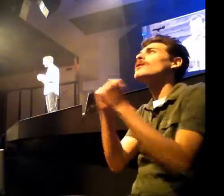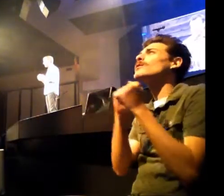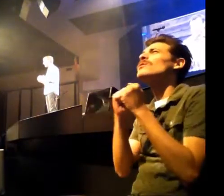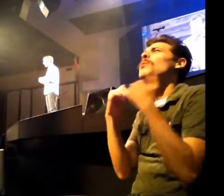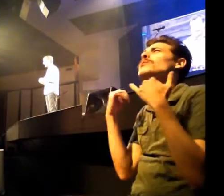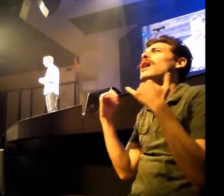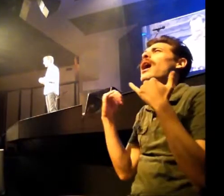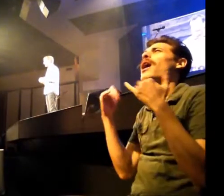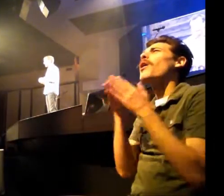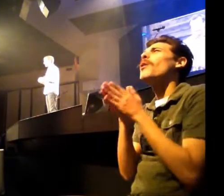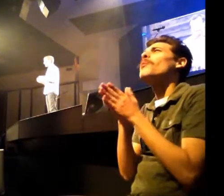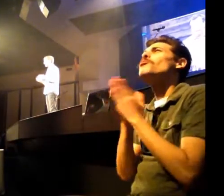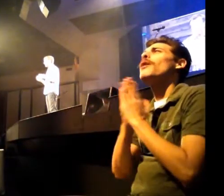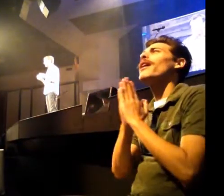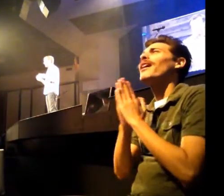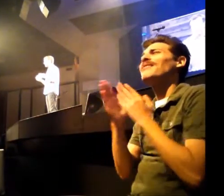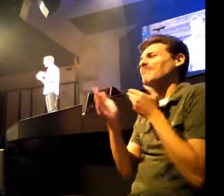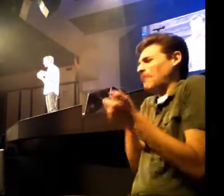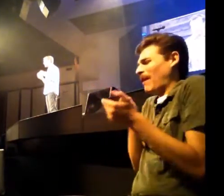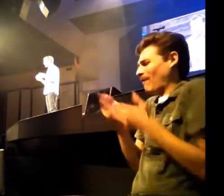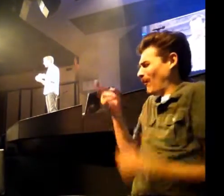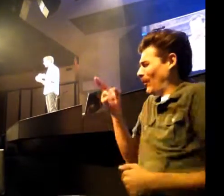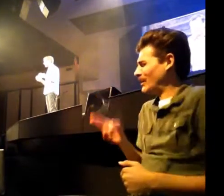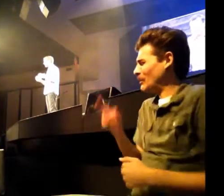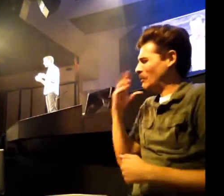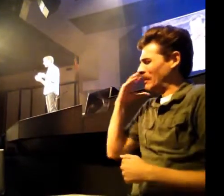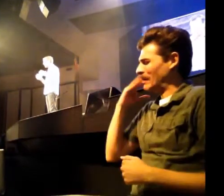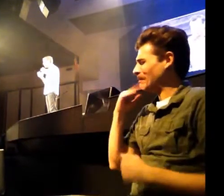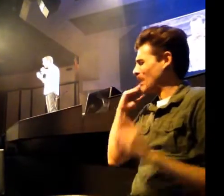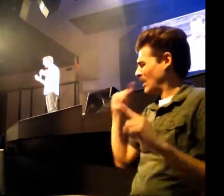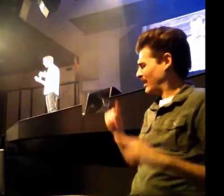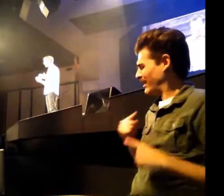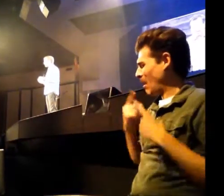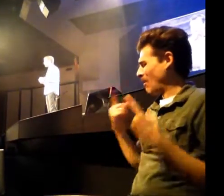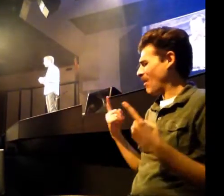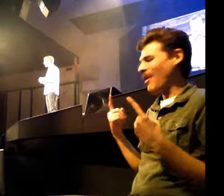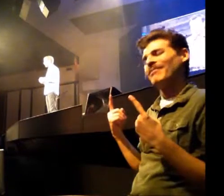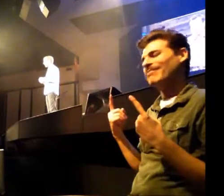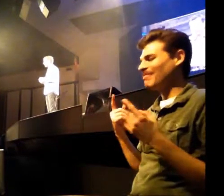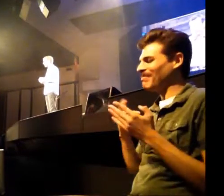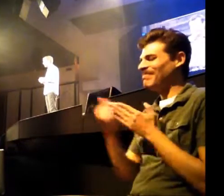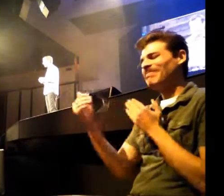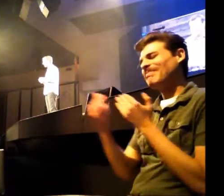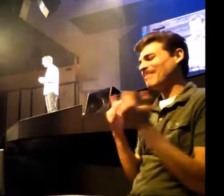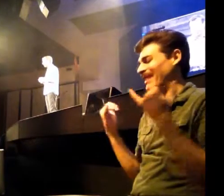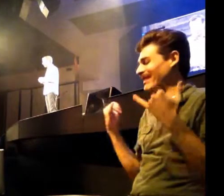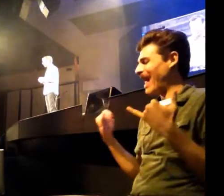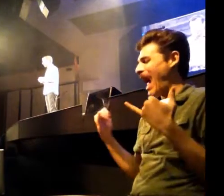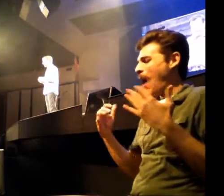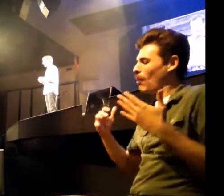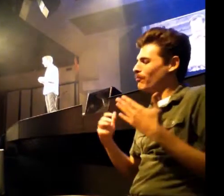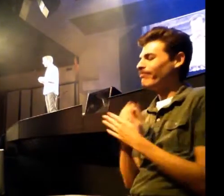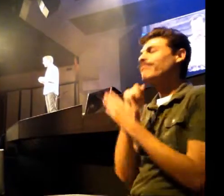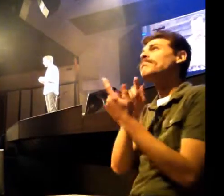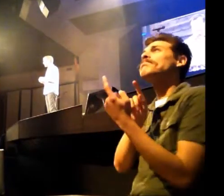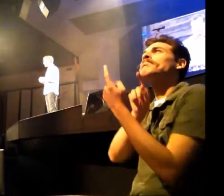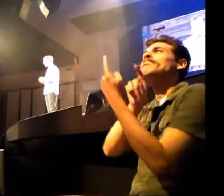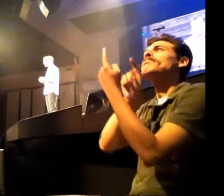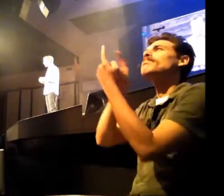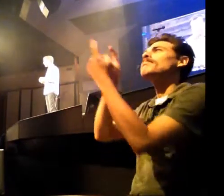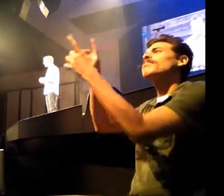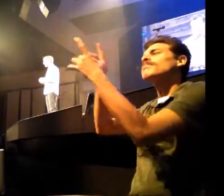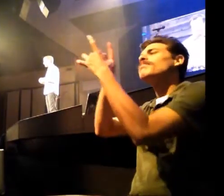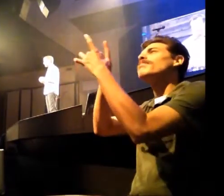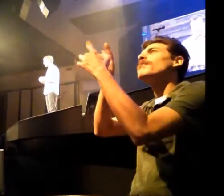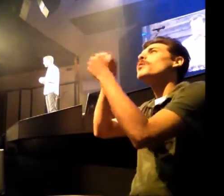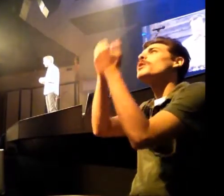in some way get to taste or experience just who you are here this morning in a meaningful way, Father. We pray